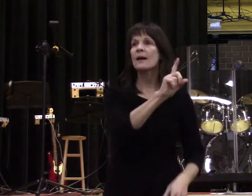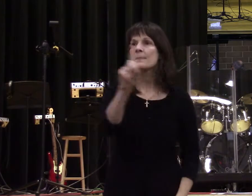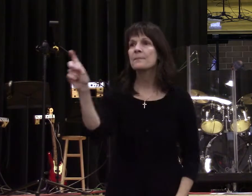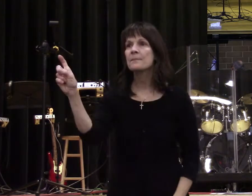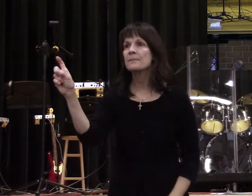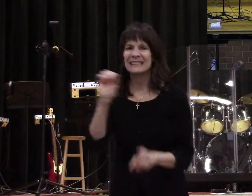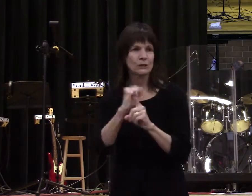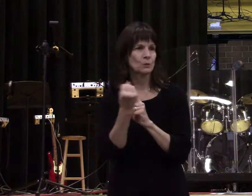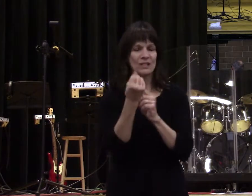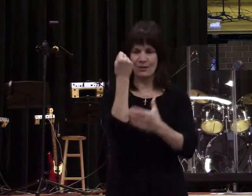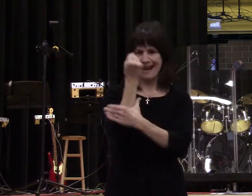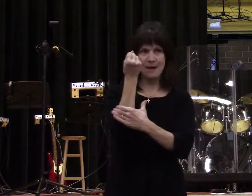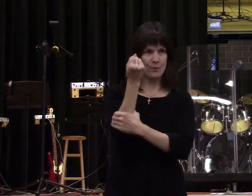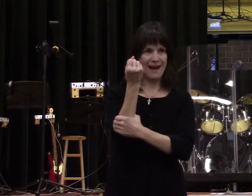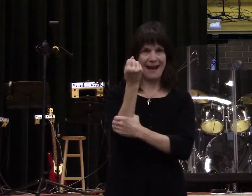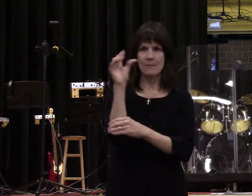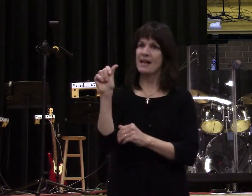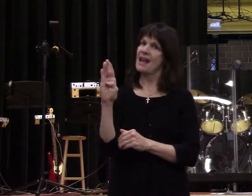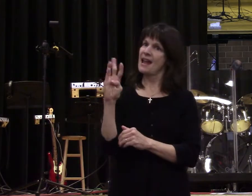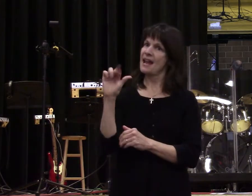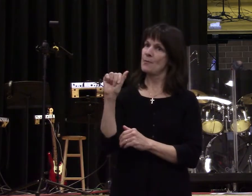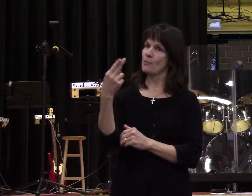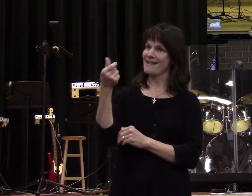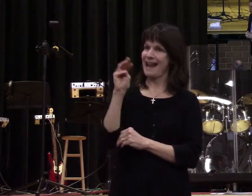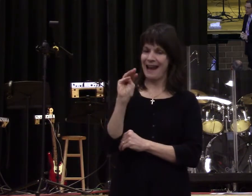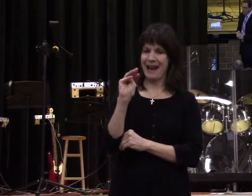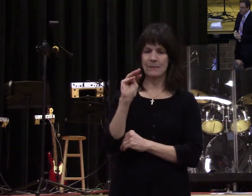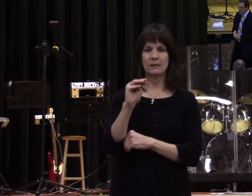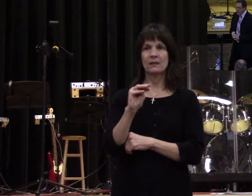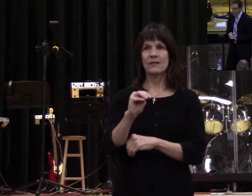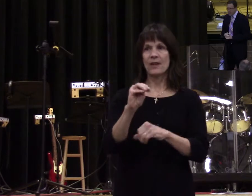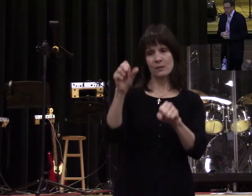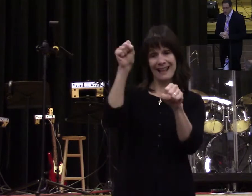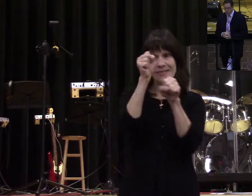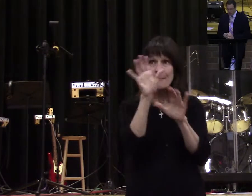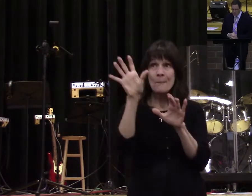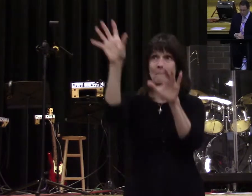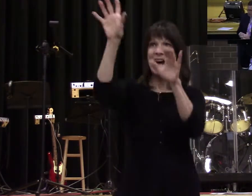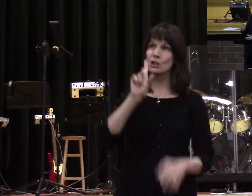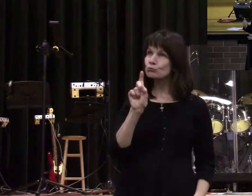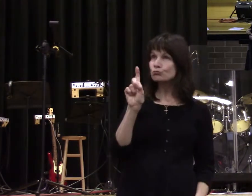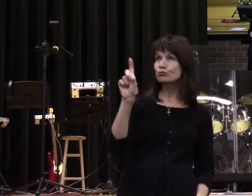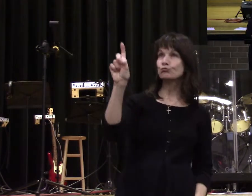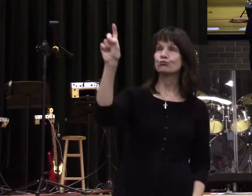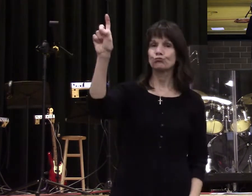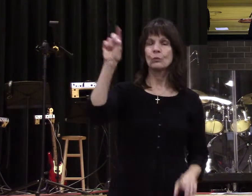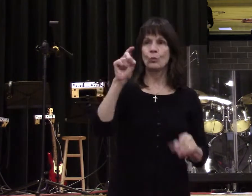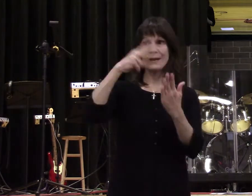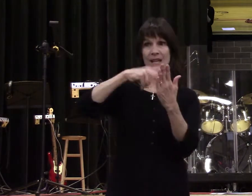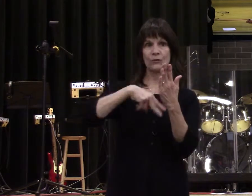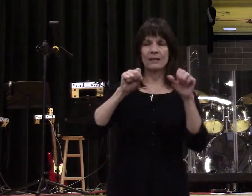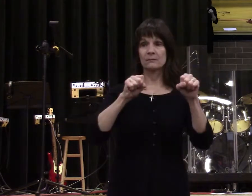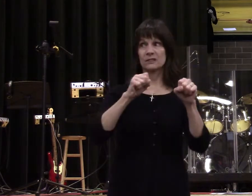situation? Okay, he was going up to the mountain, and we can read this in Genesis 22, verse 5. You could throw it on the